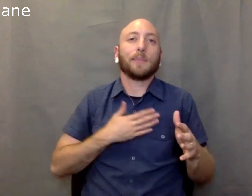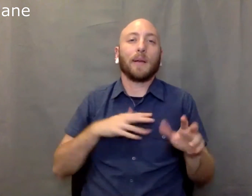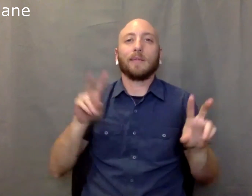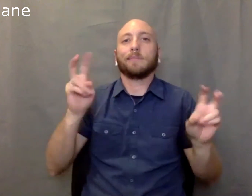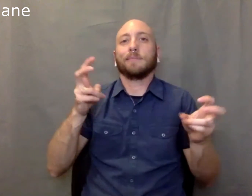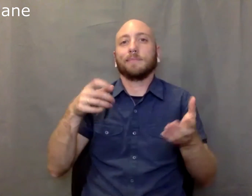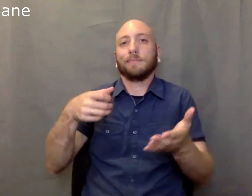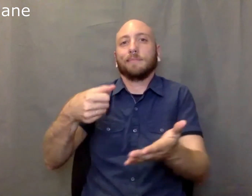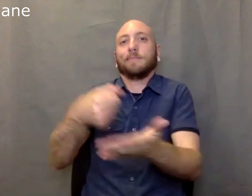think I had